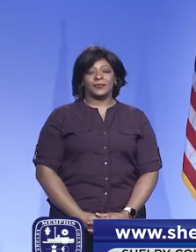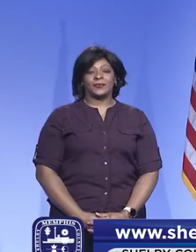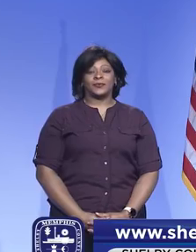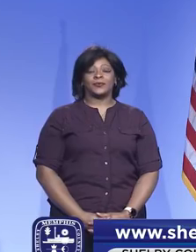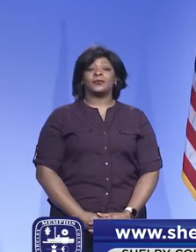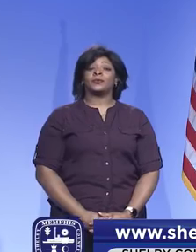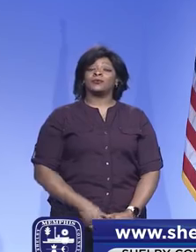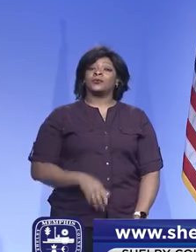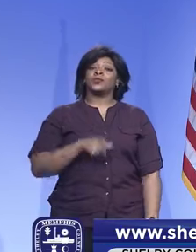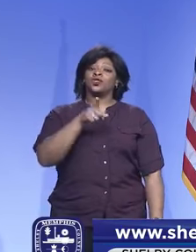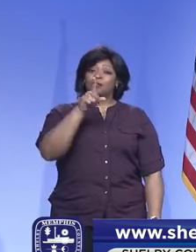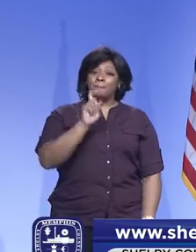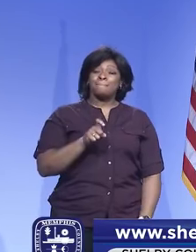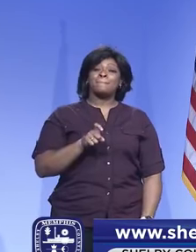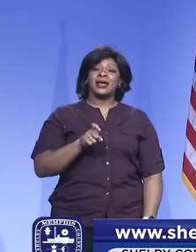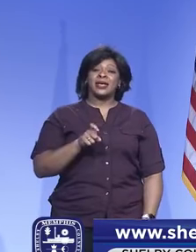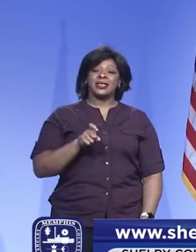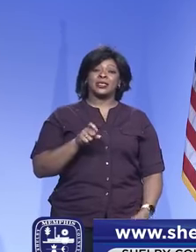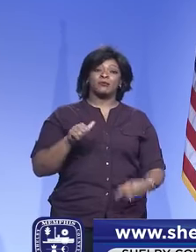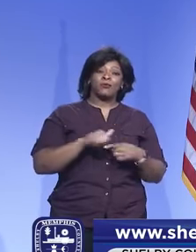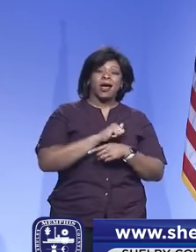you must exercise